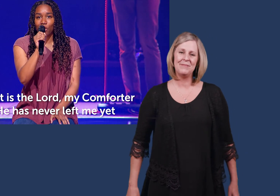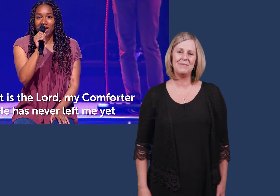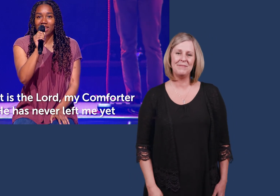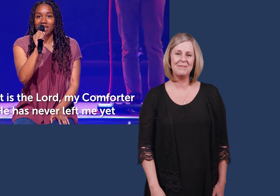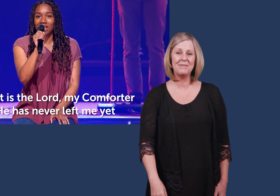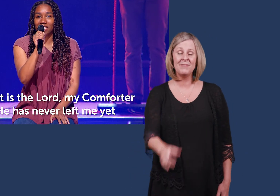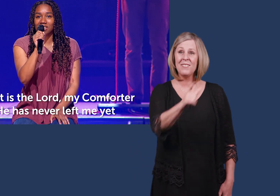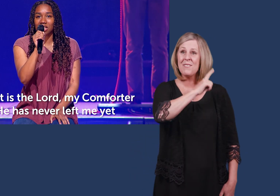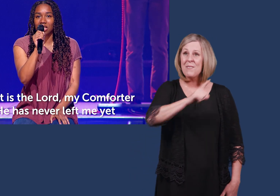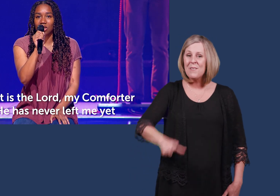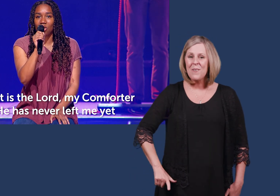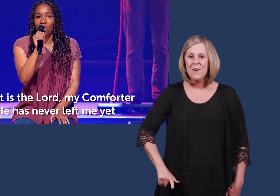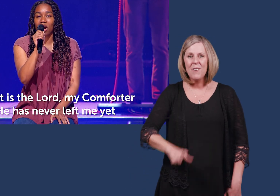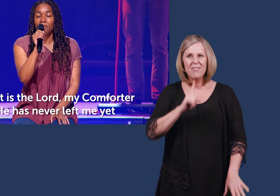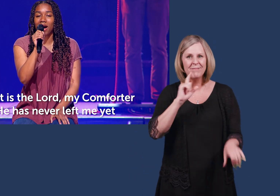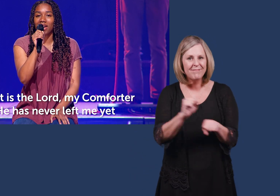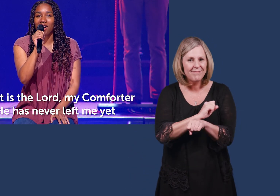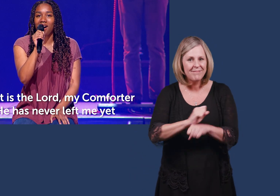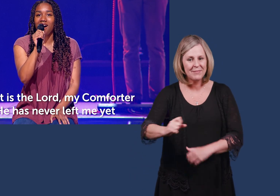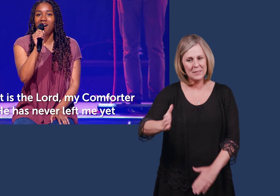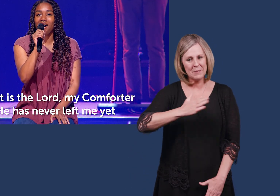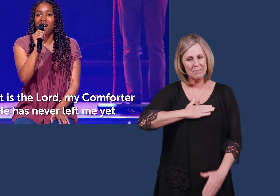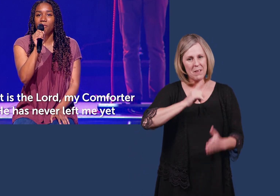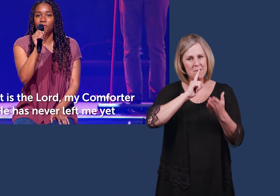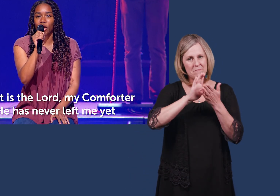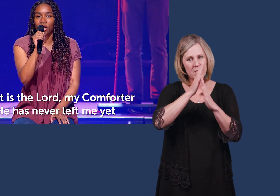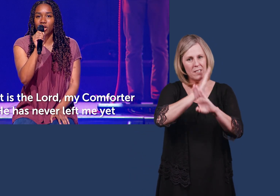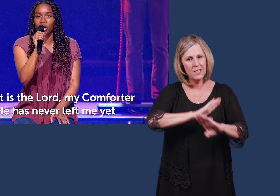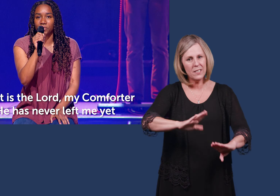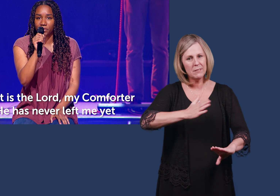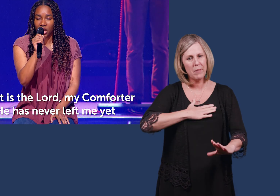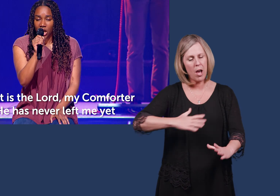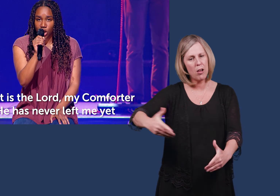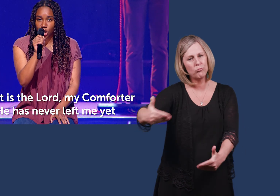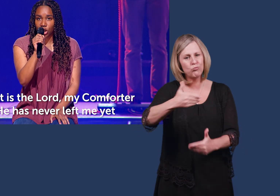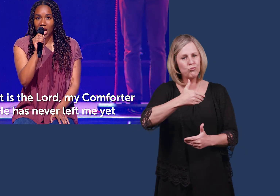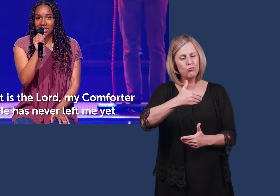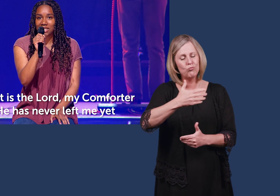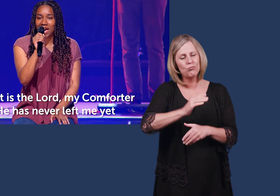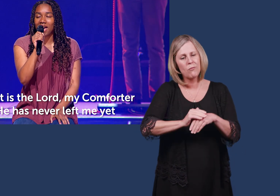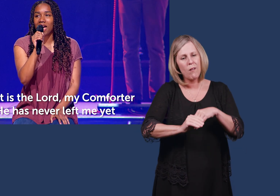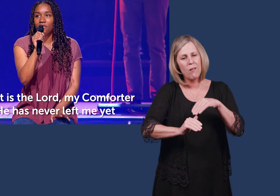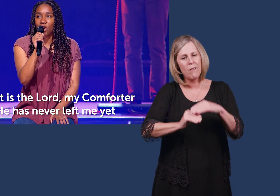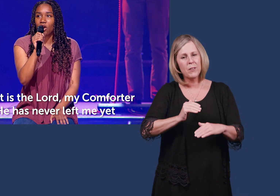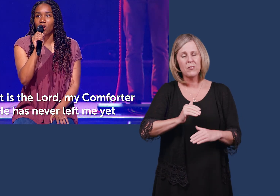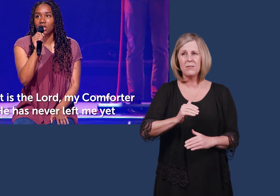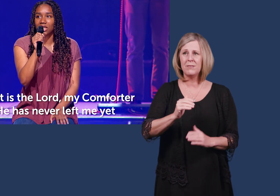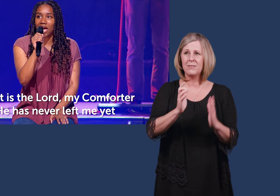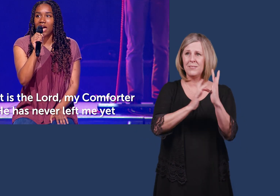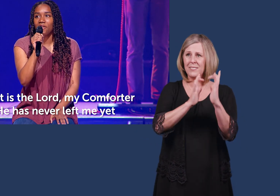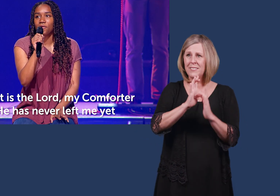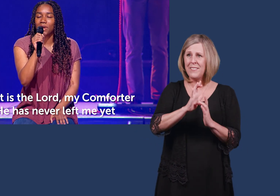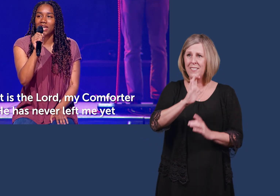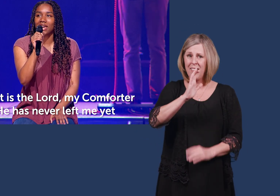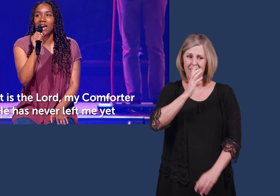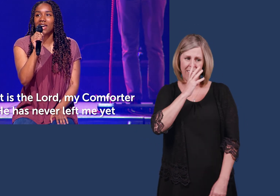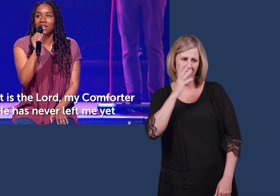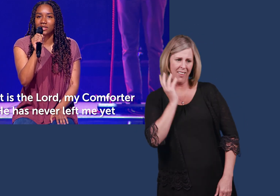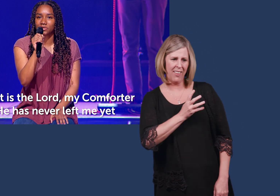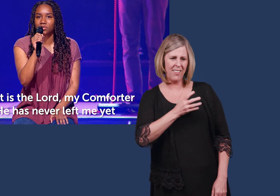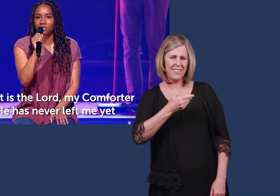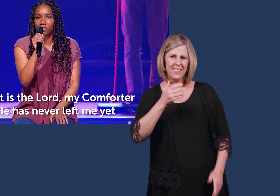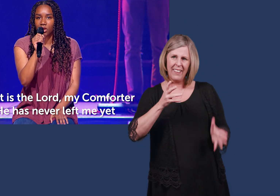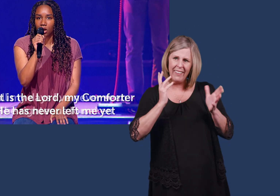And great is the Lord, my comforter, he has never left me